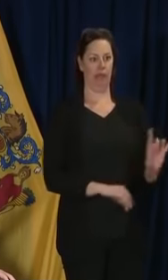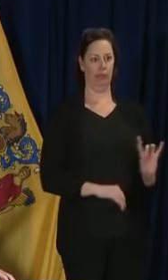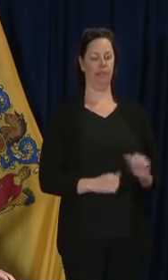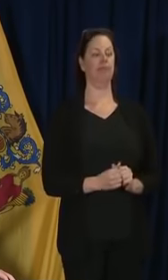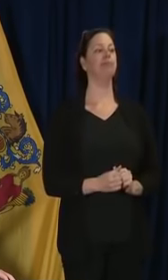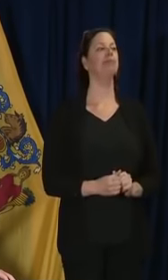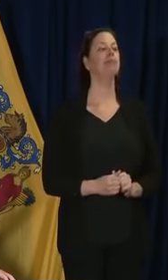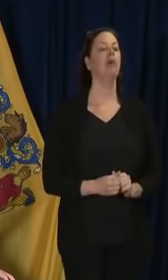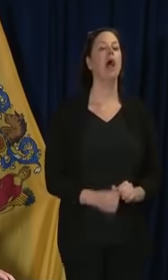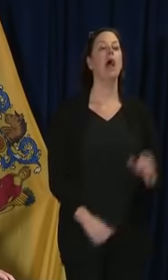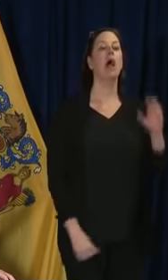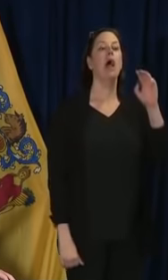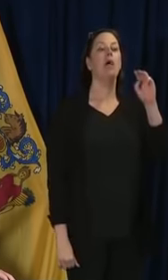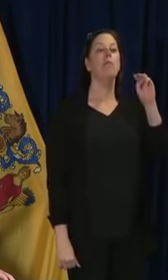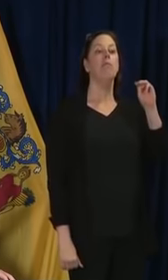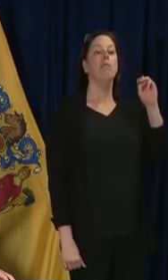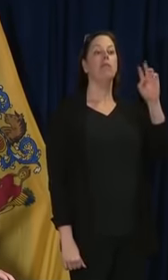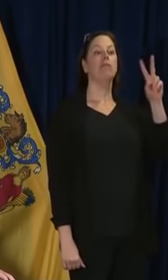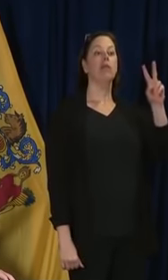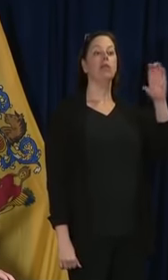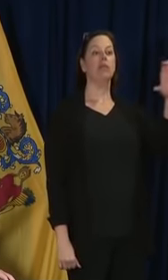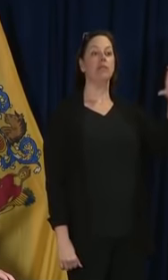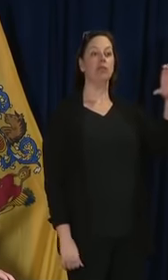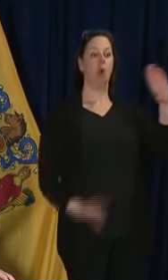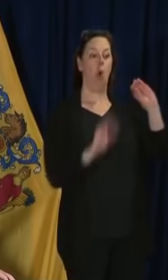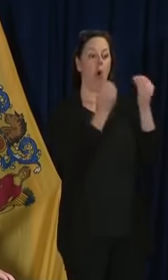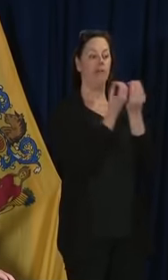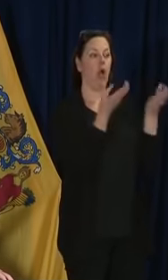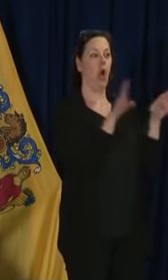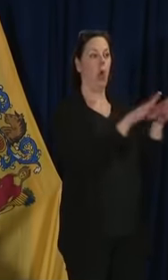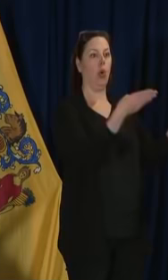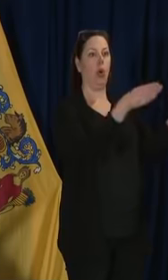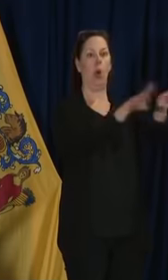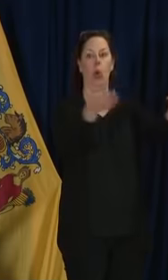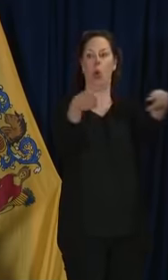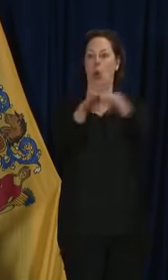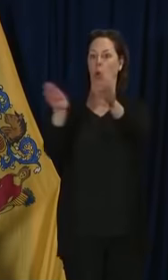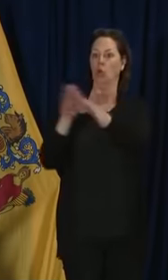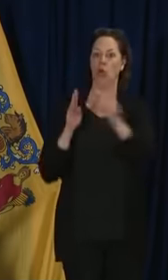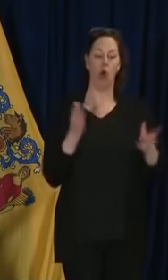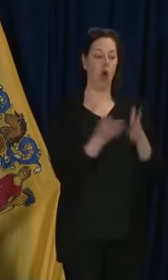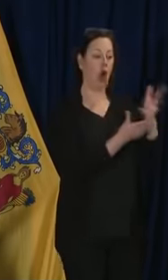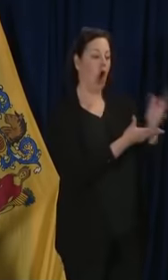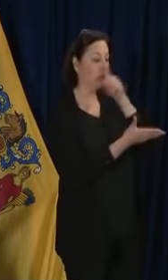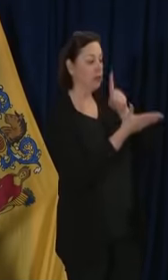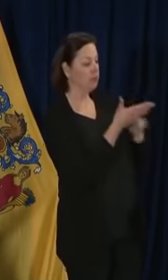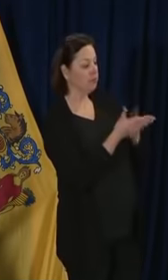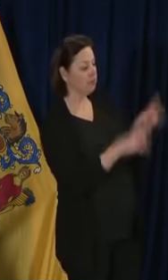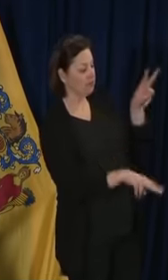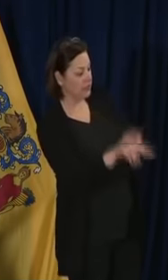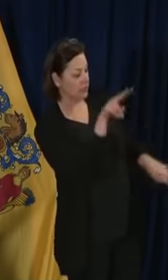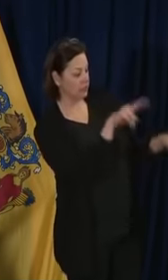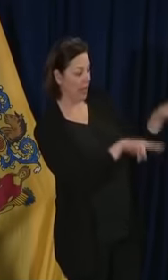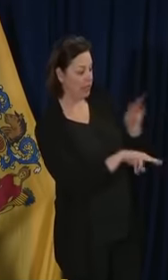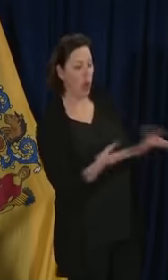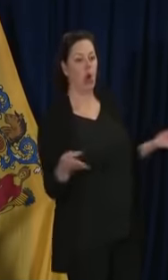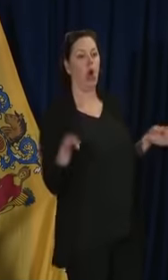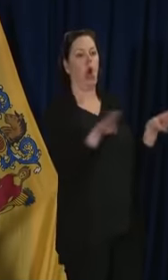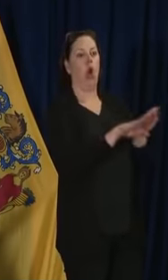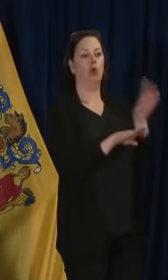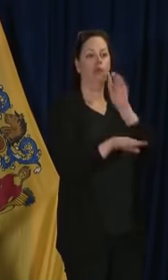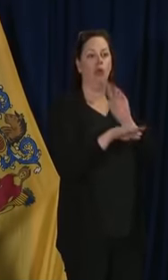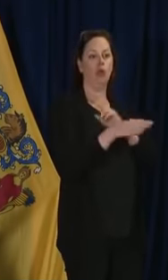reiterate that the Motor Vehicle Commission has closed all offices and inspection stations for the next 2 weeks at